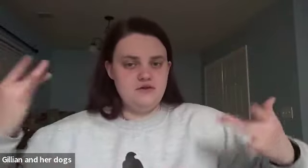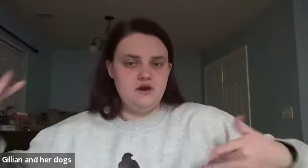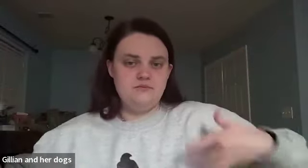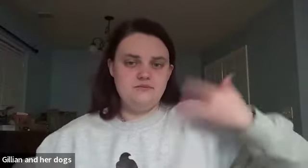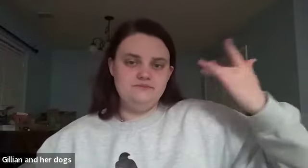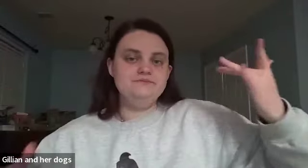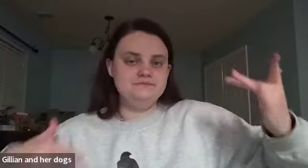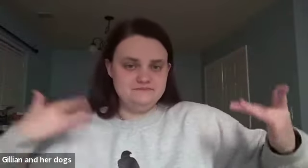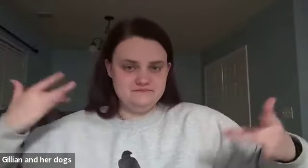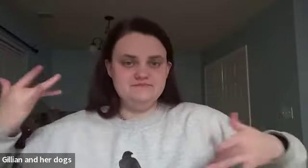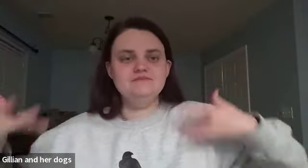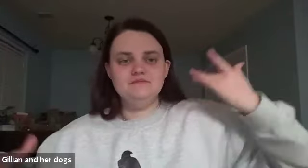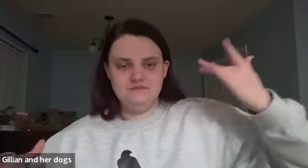other up.